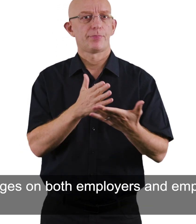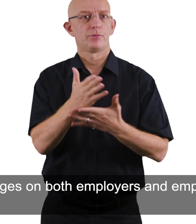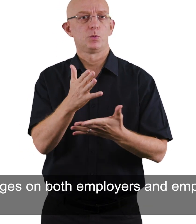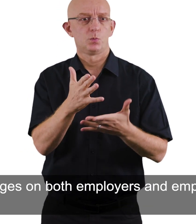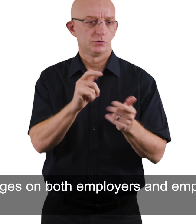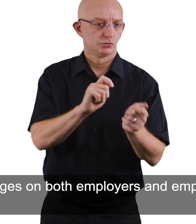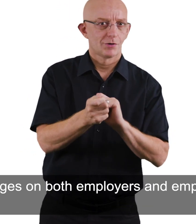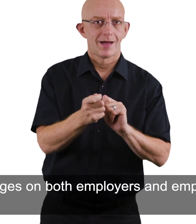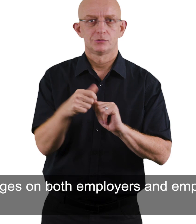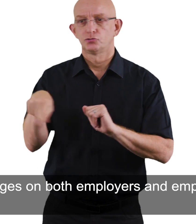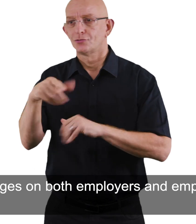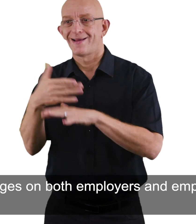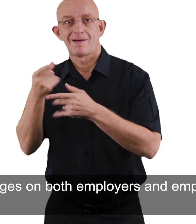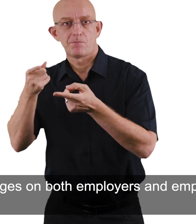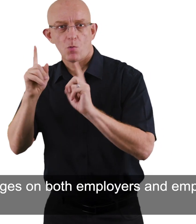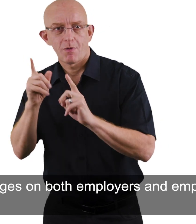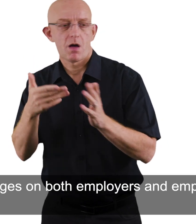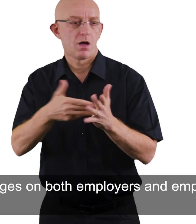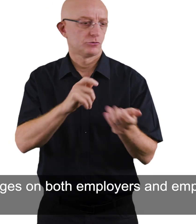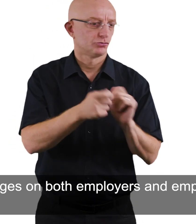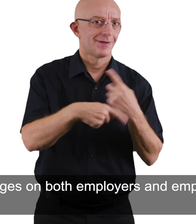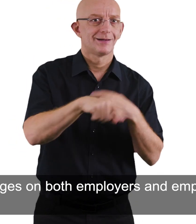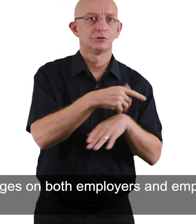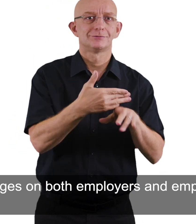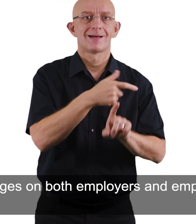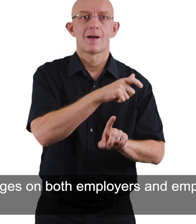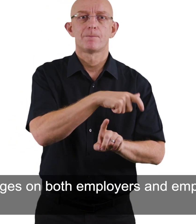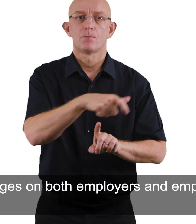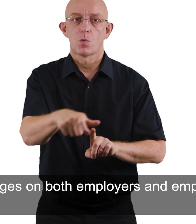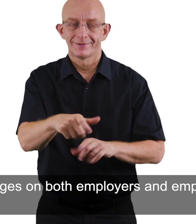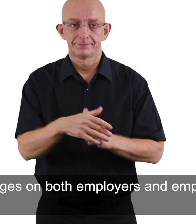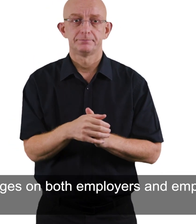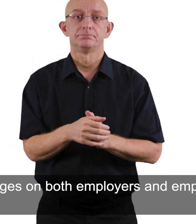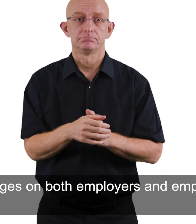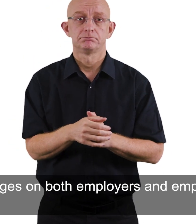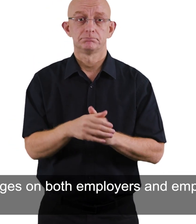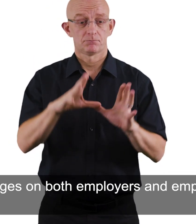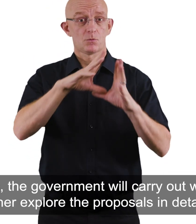changes on both employers and employees.